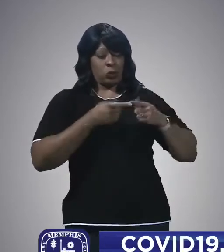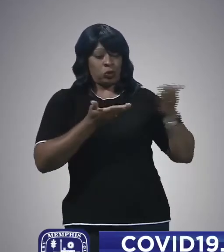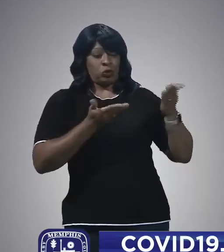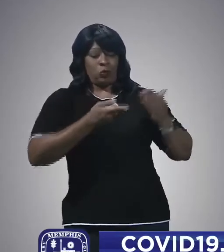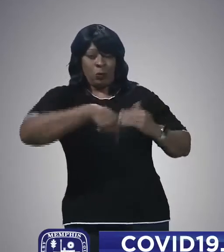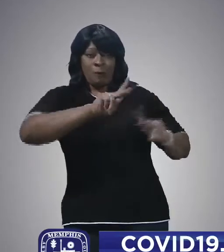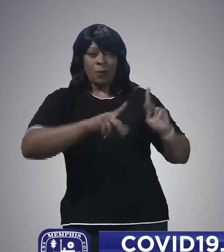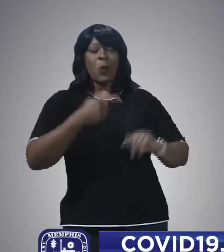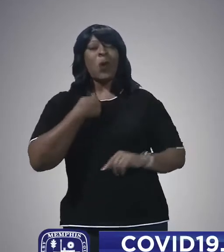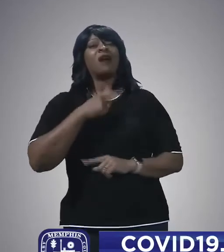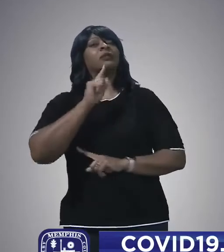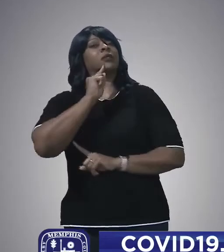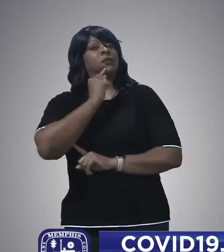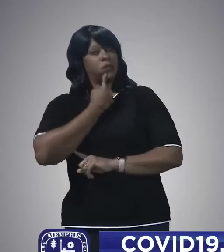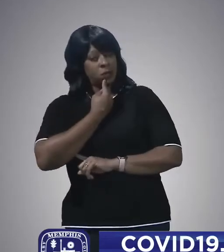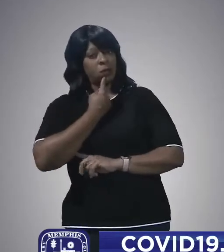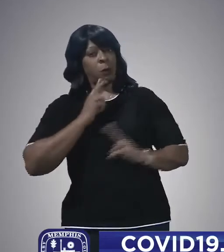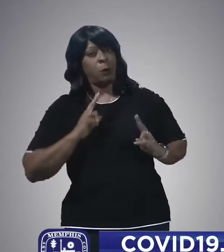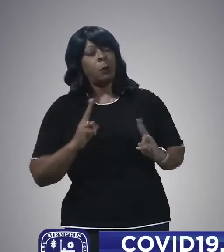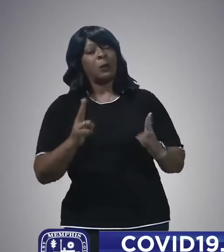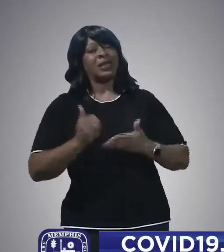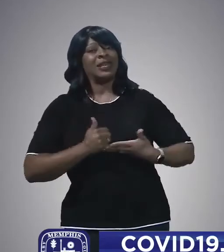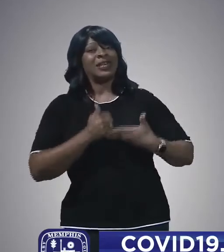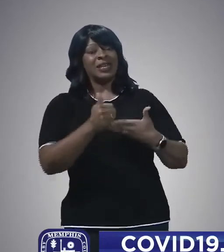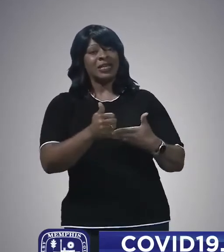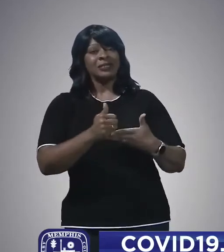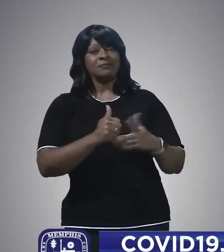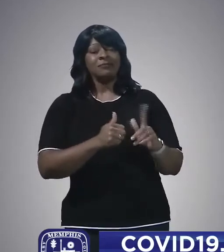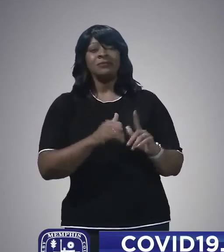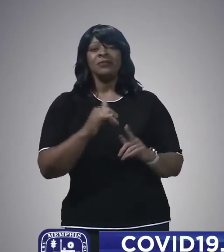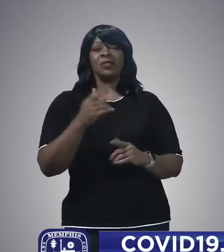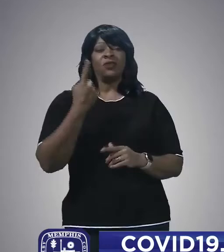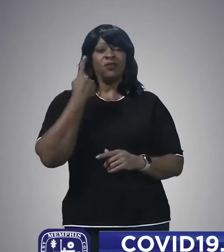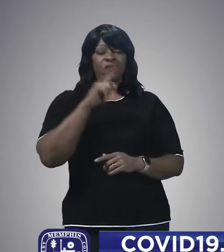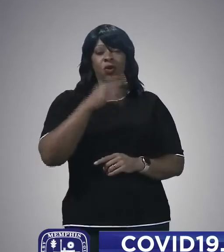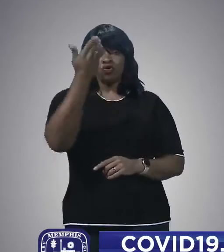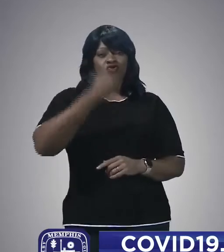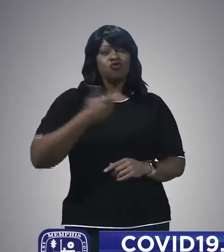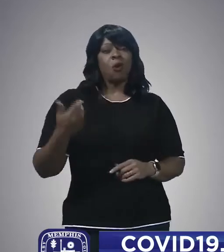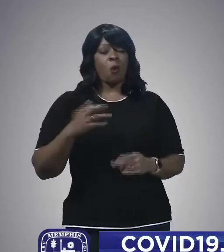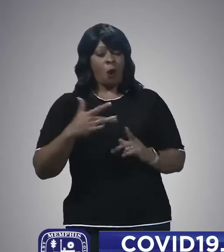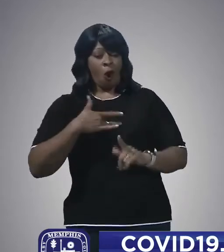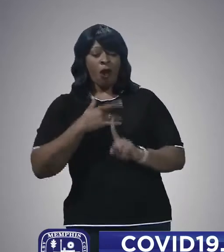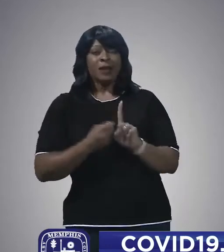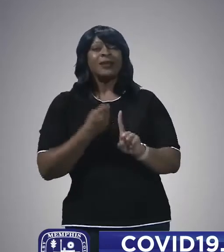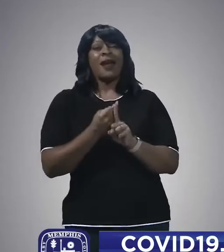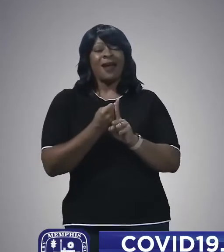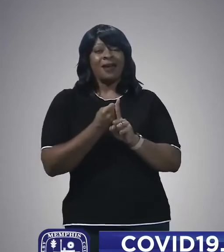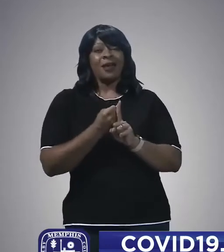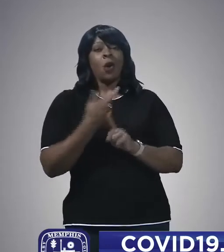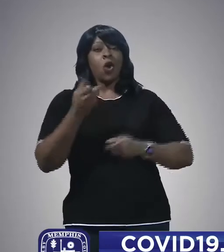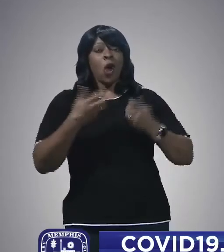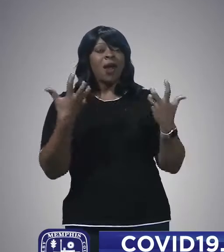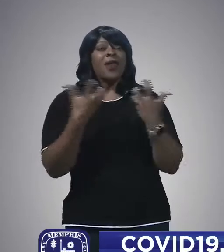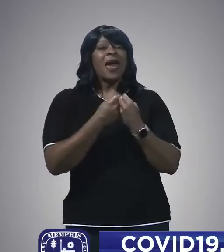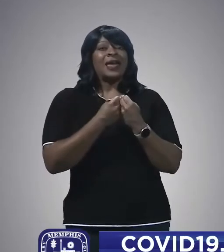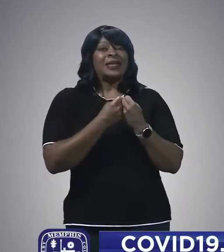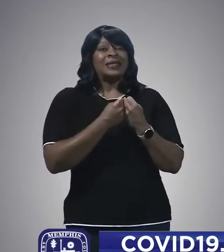treat people who are in urgent need of treatment for a stroke, for a heart attack, for a car